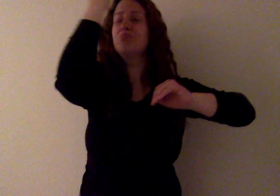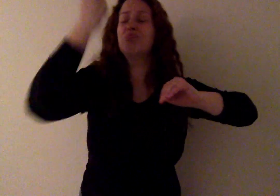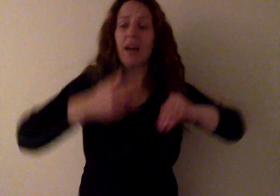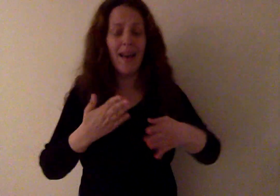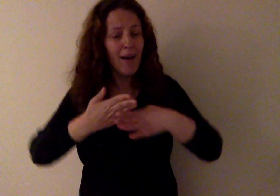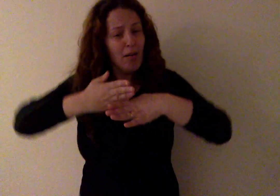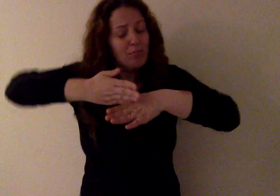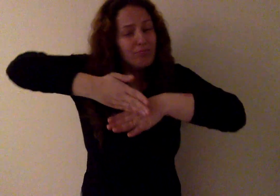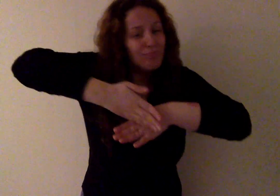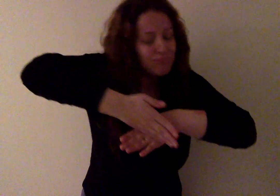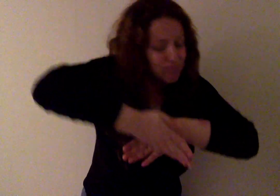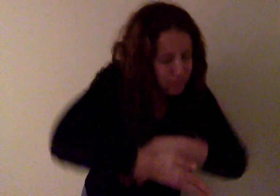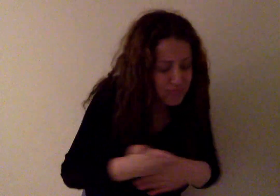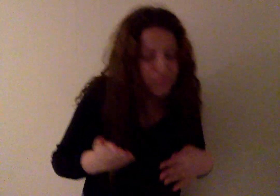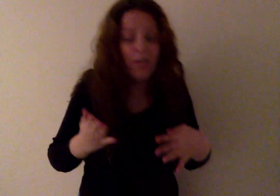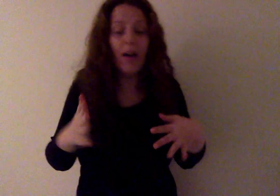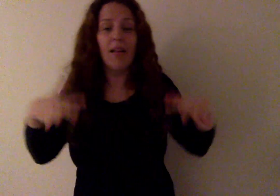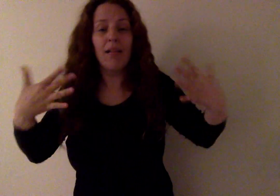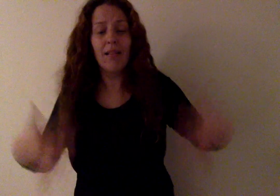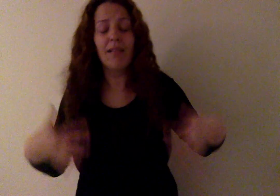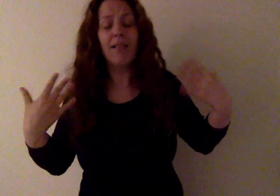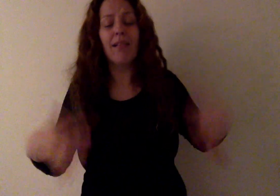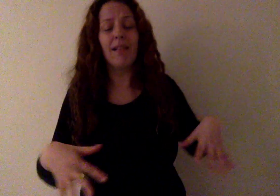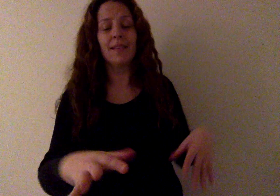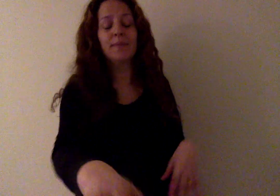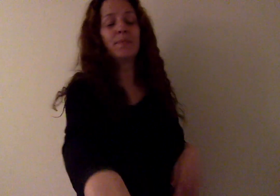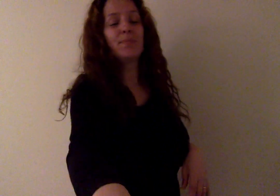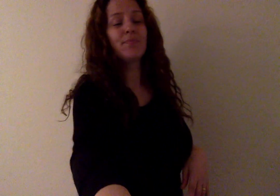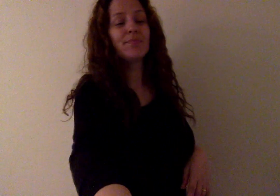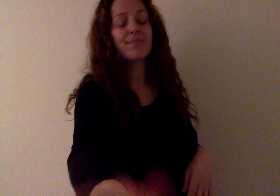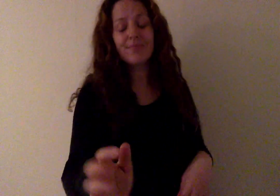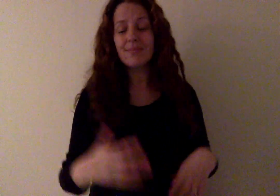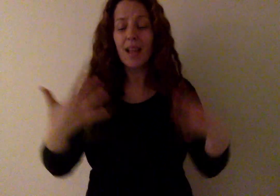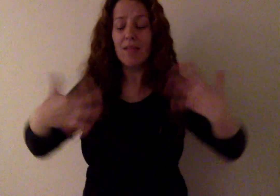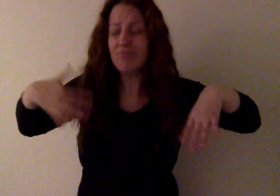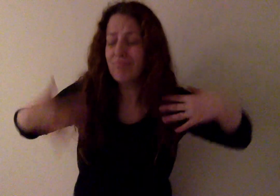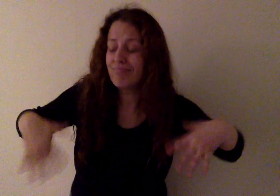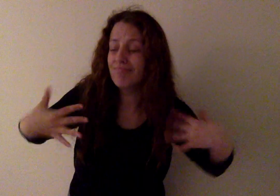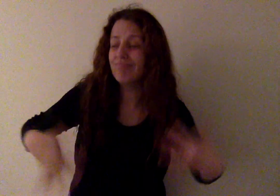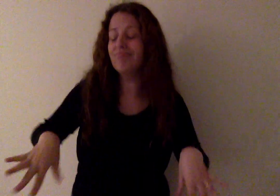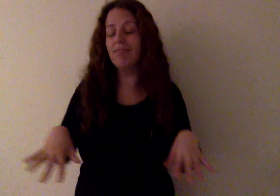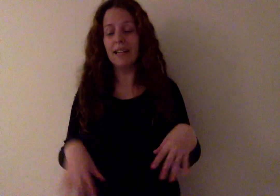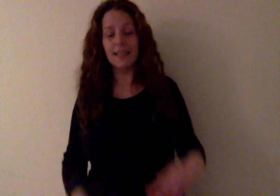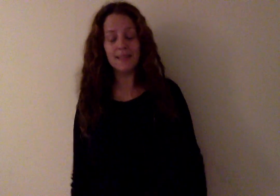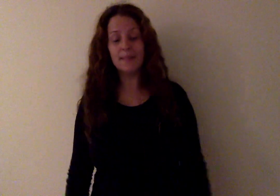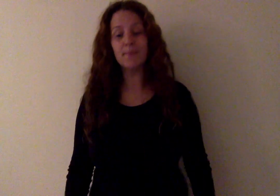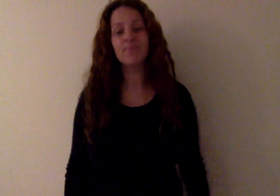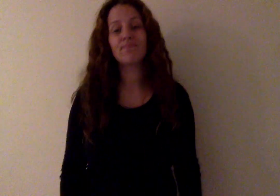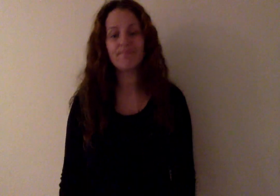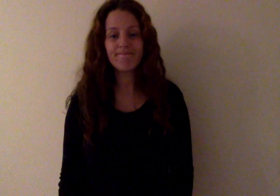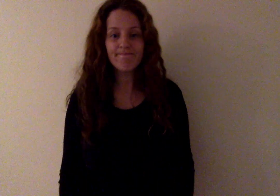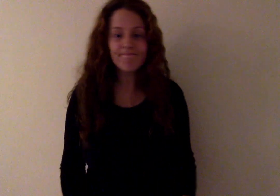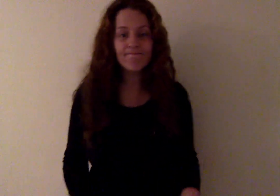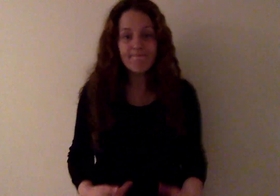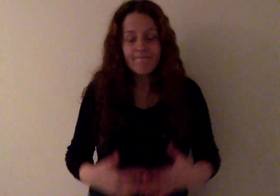scraped, working busily with his little paws and muttering to himself, up we go,